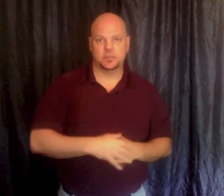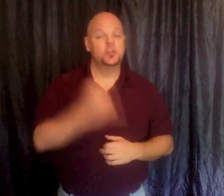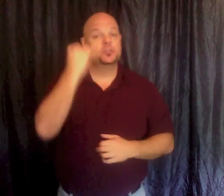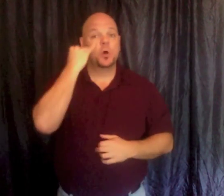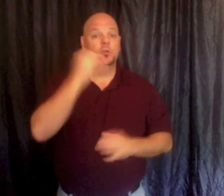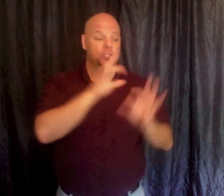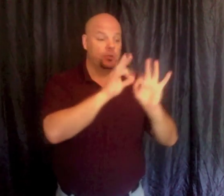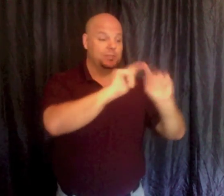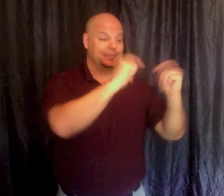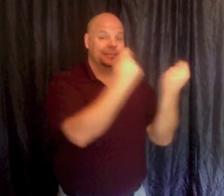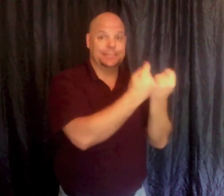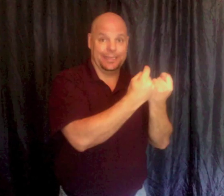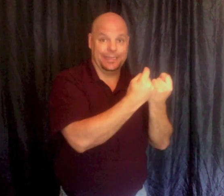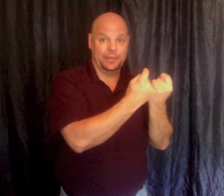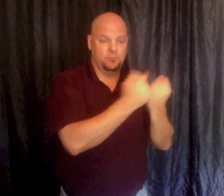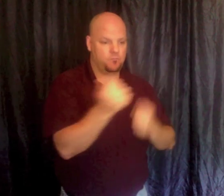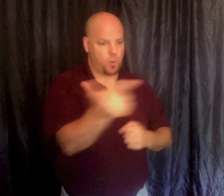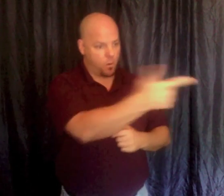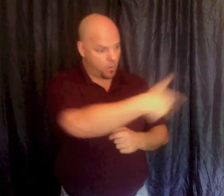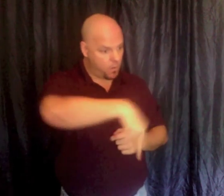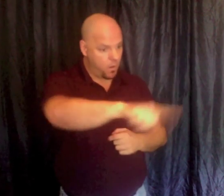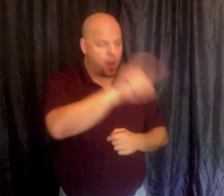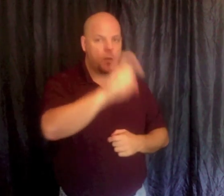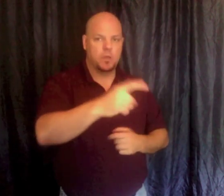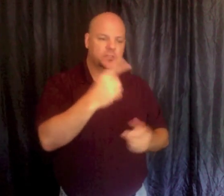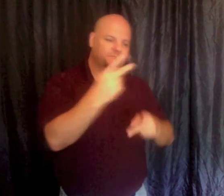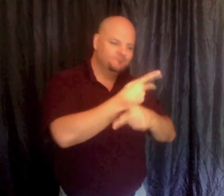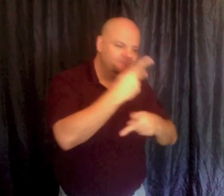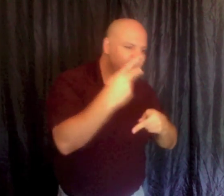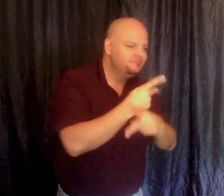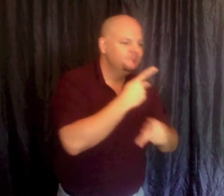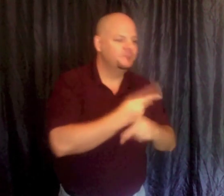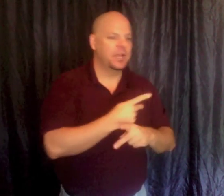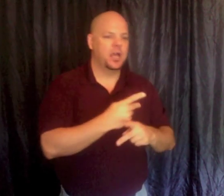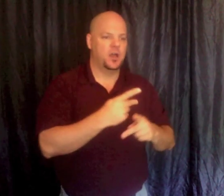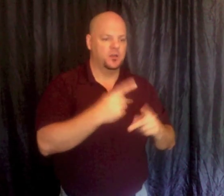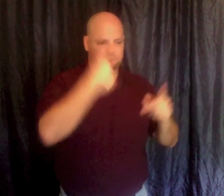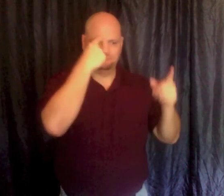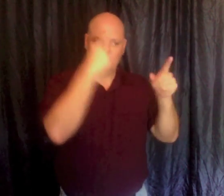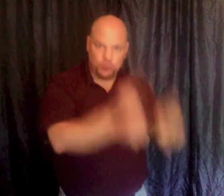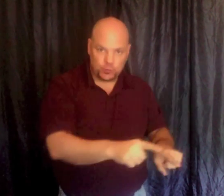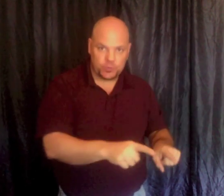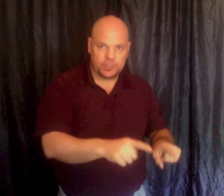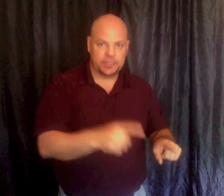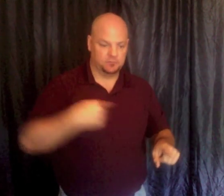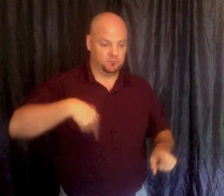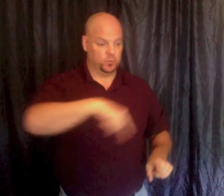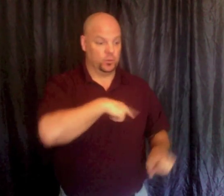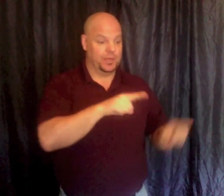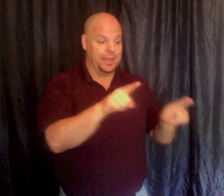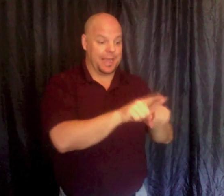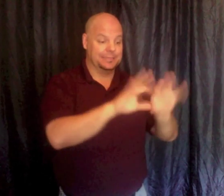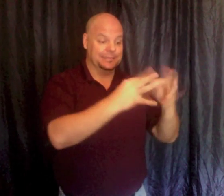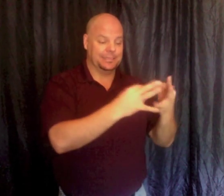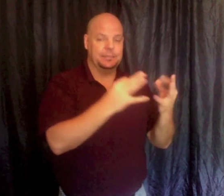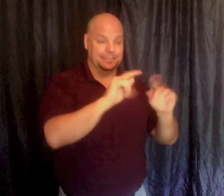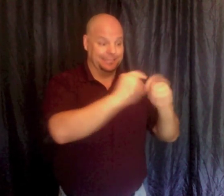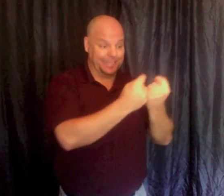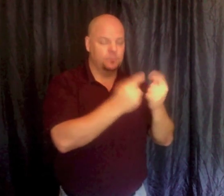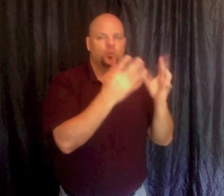you really need to work out with the other interpreters. What are we going to do as a team? And then be able to say that